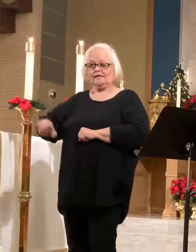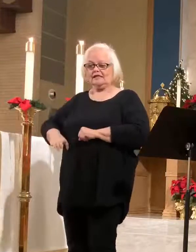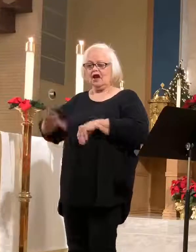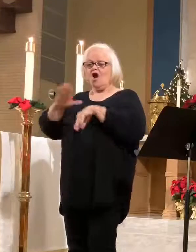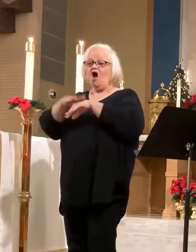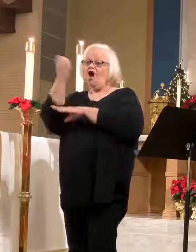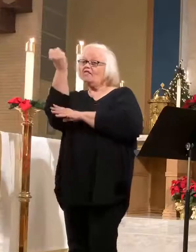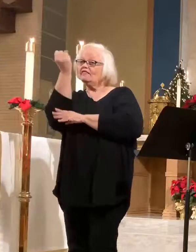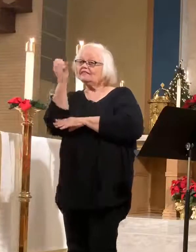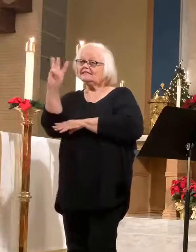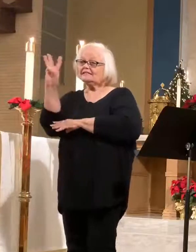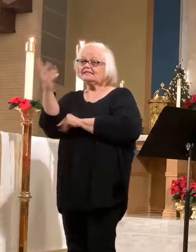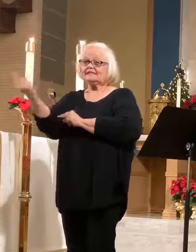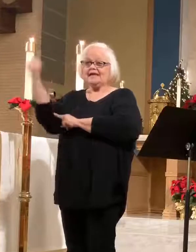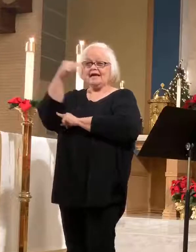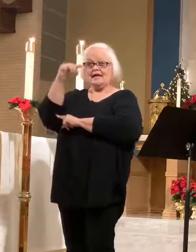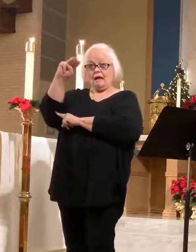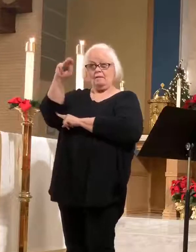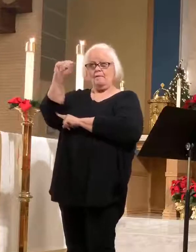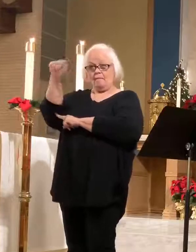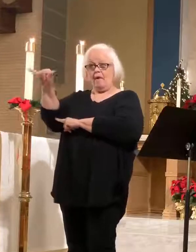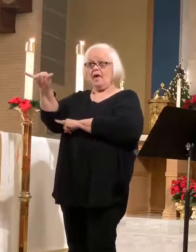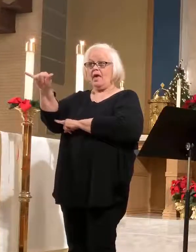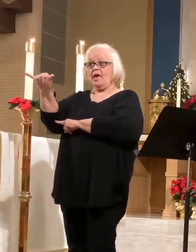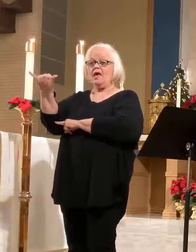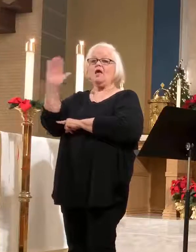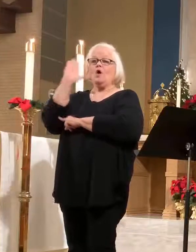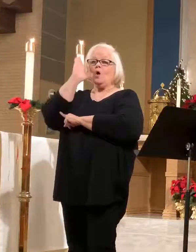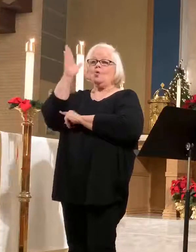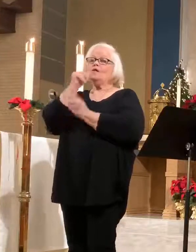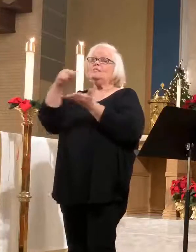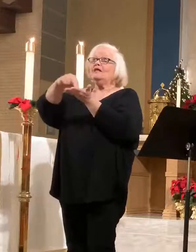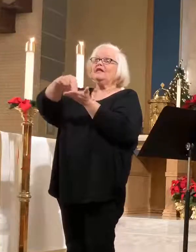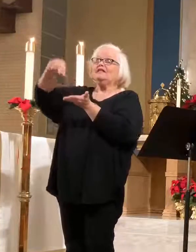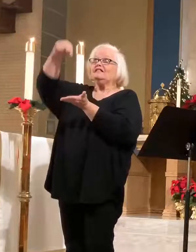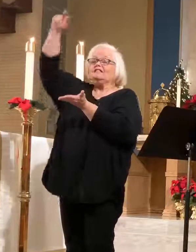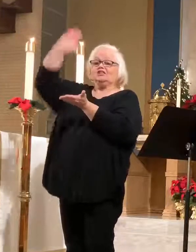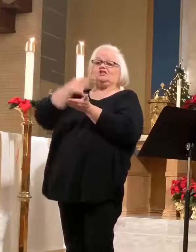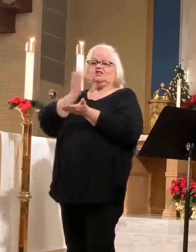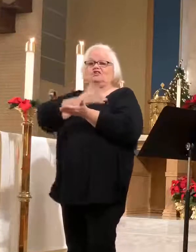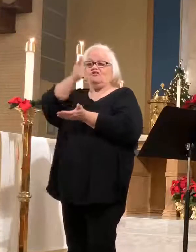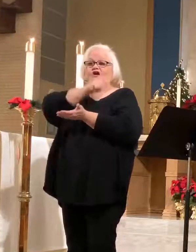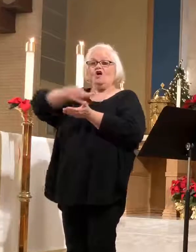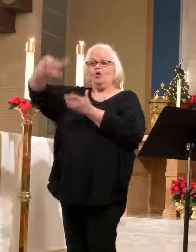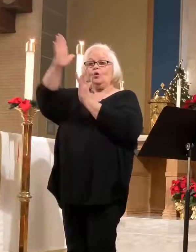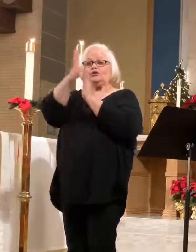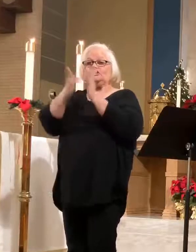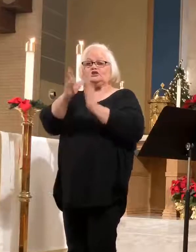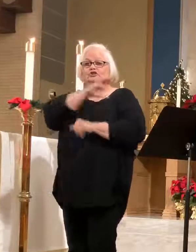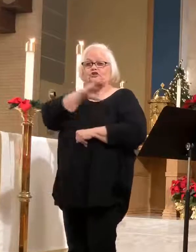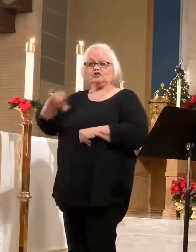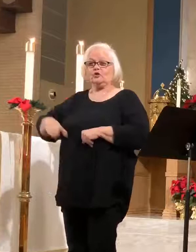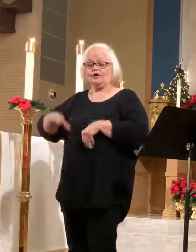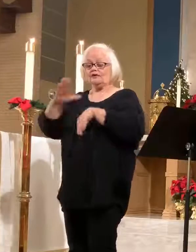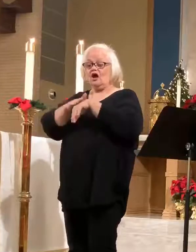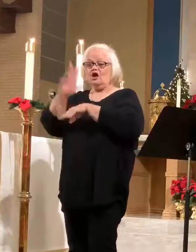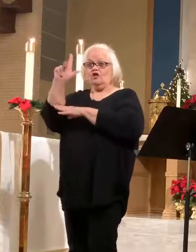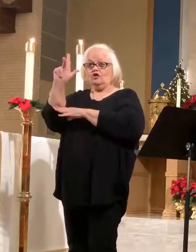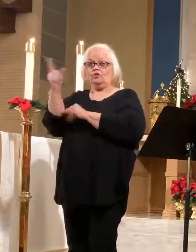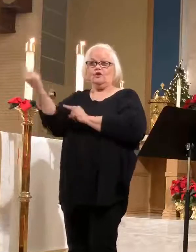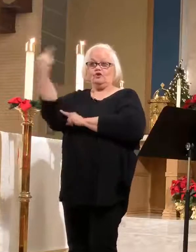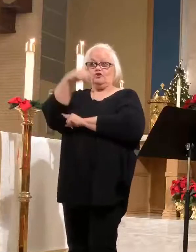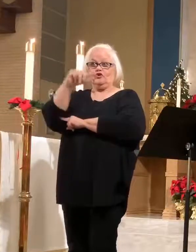On the 16th day of May will be the Ascension of our Lord Jesus Christ. On the 23rd day of